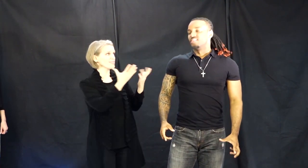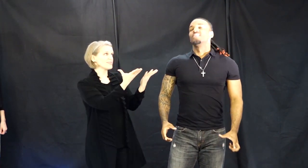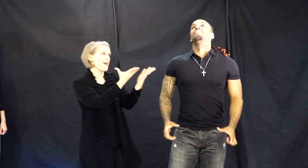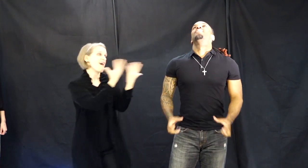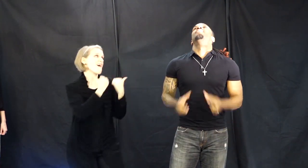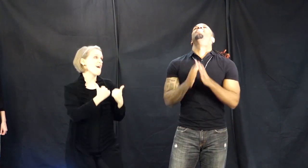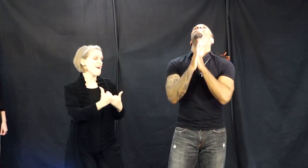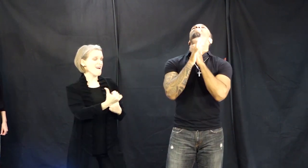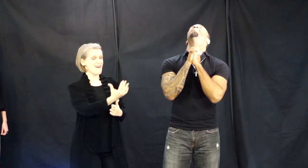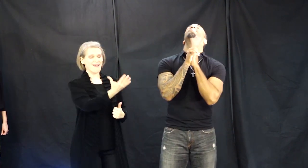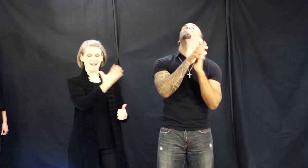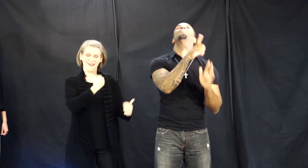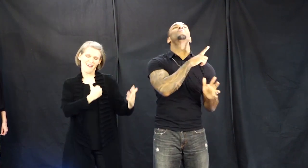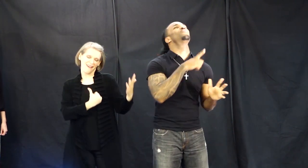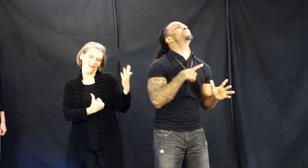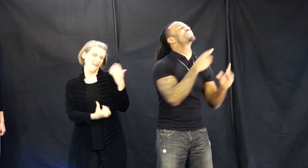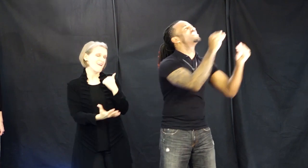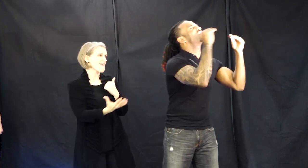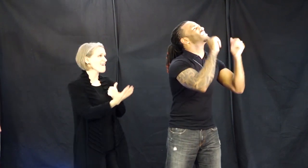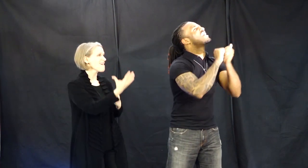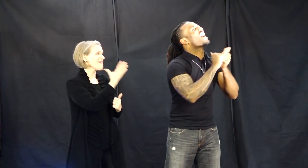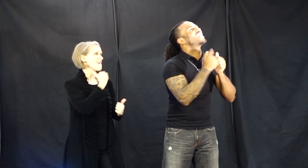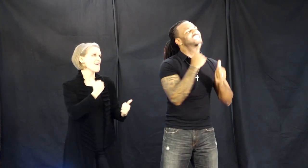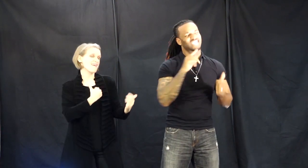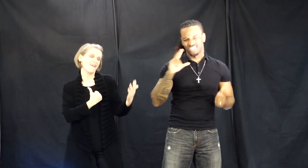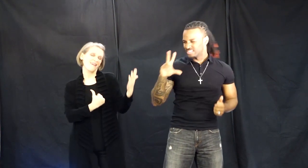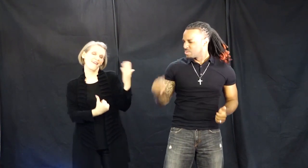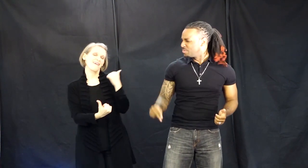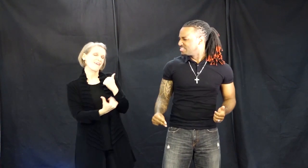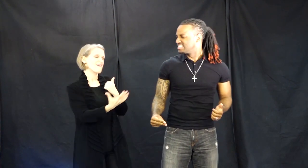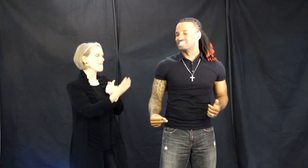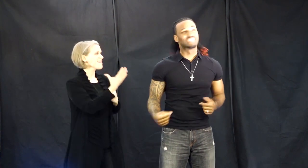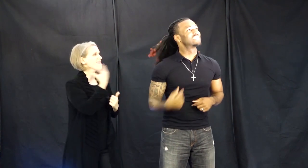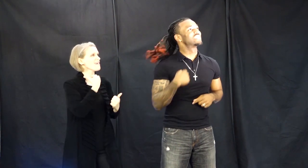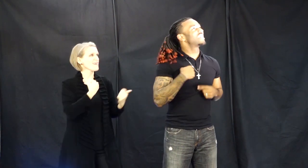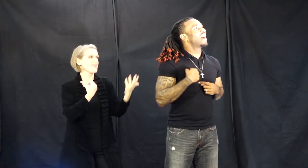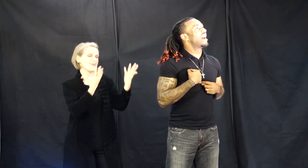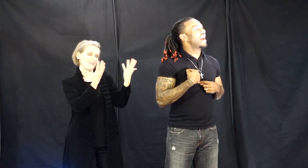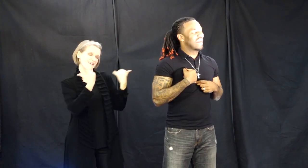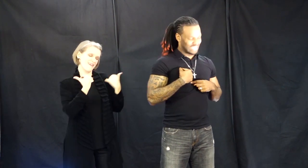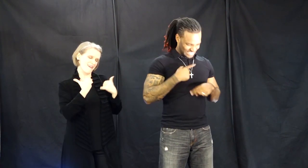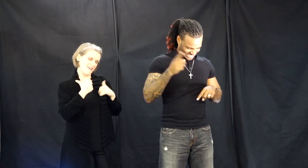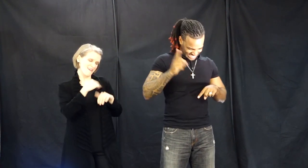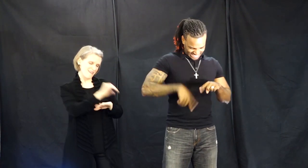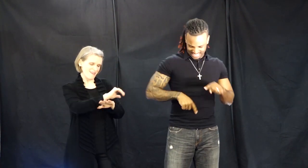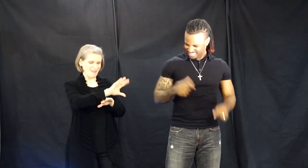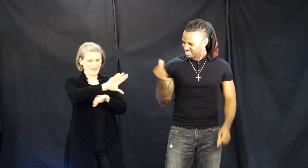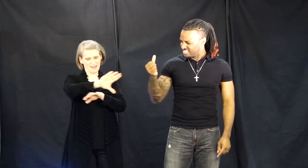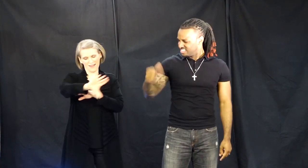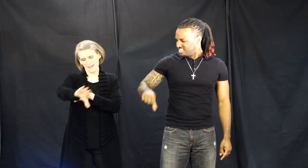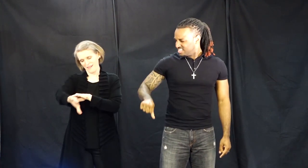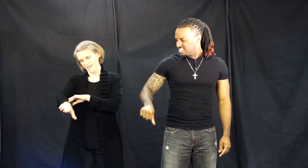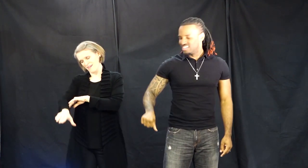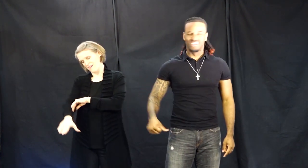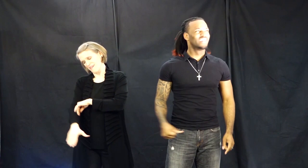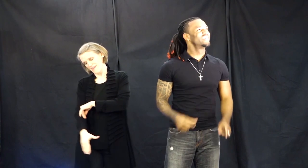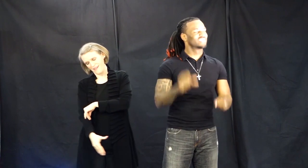stay. Lord, show me how to say no to this. I don't know how to say no to this, but